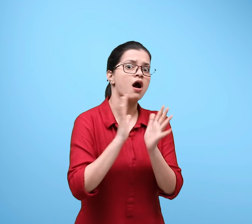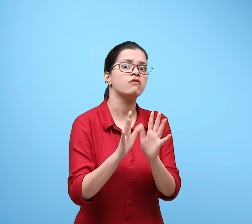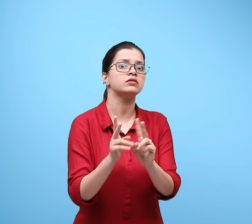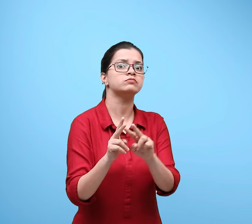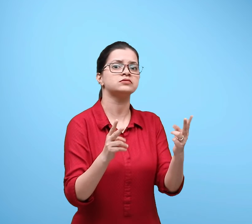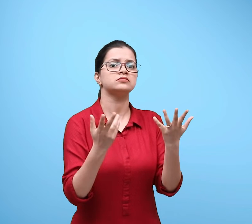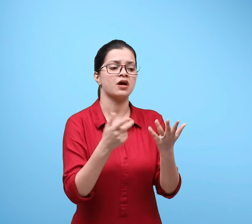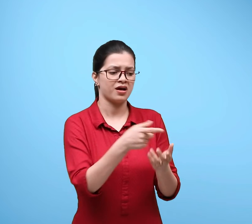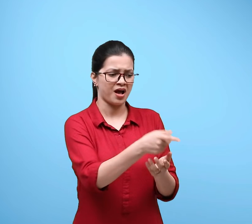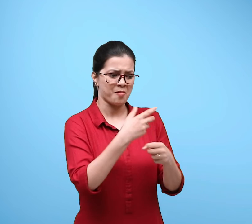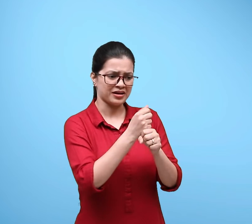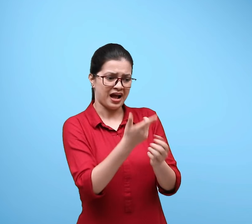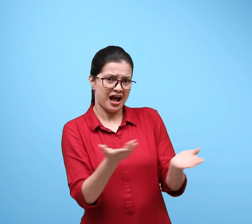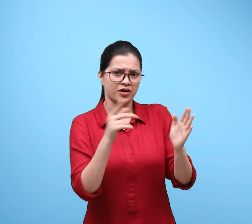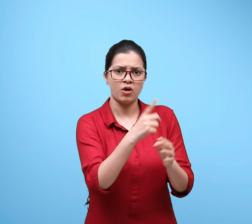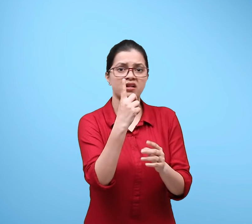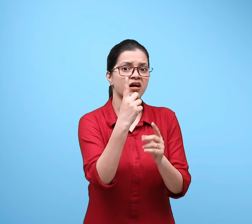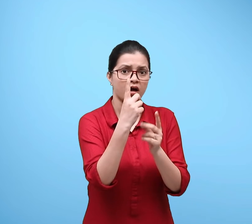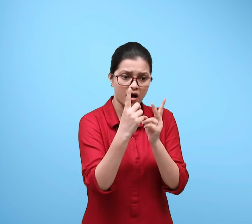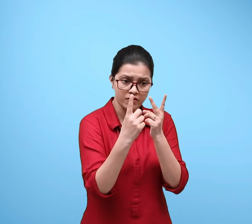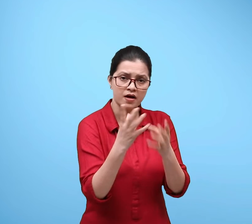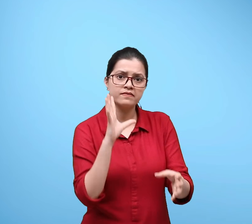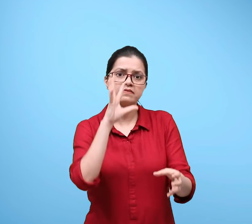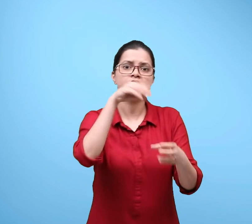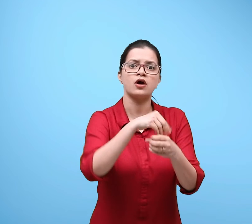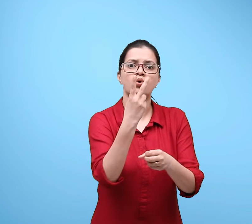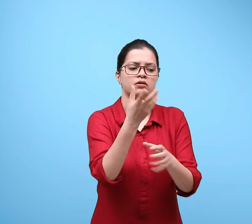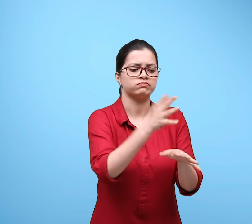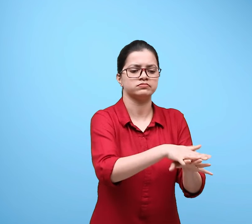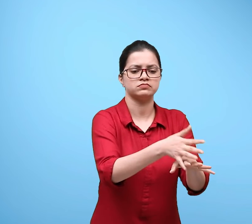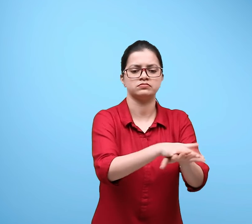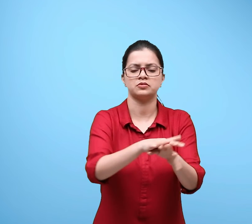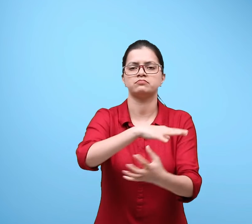types of materials.